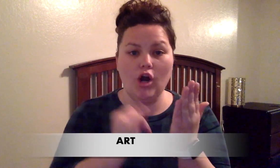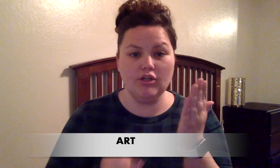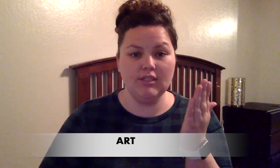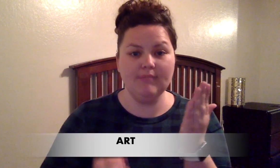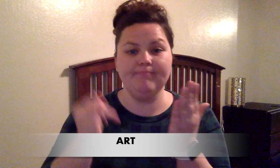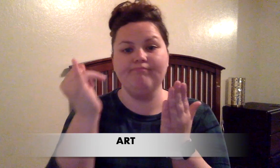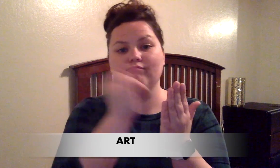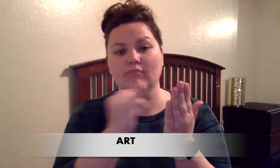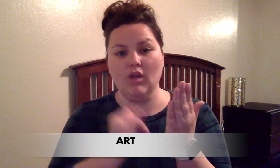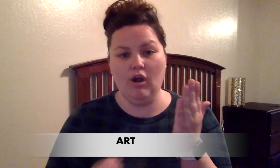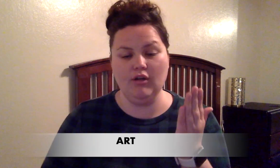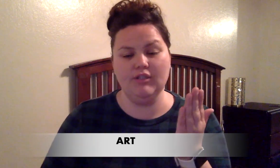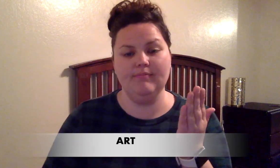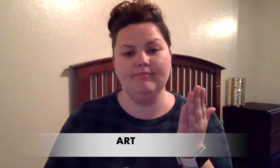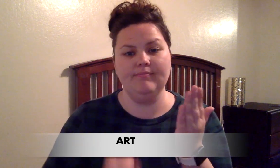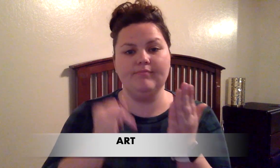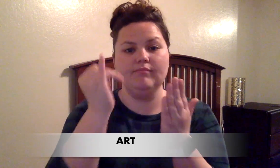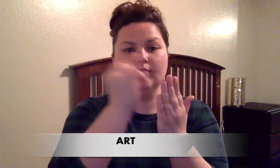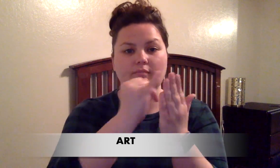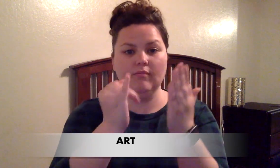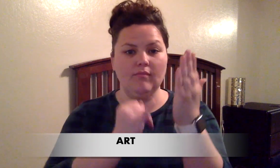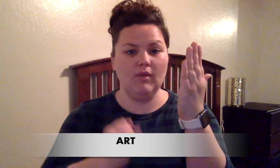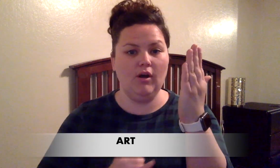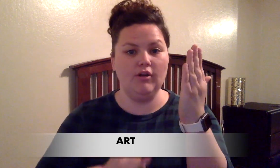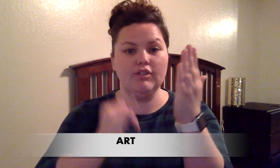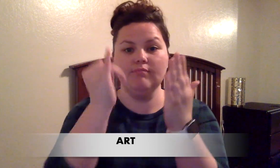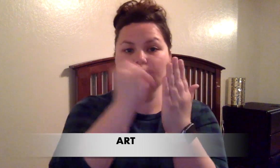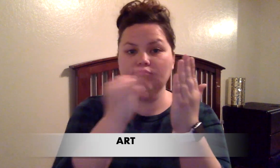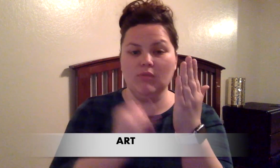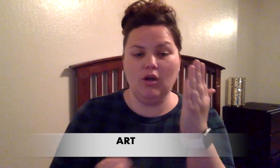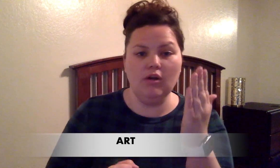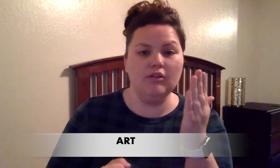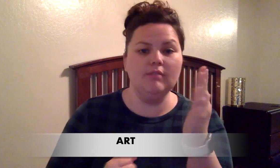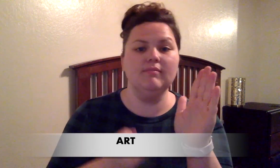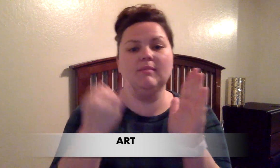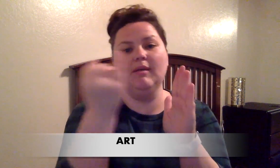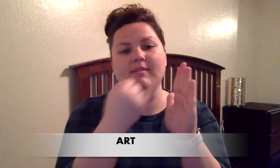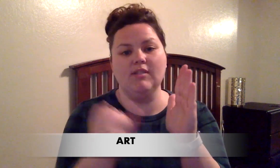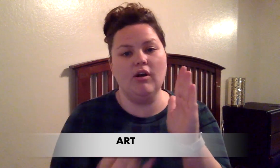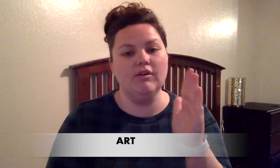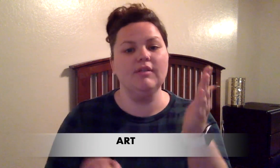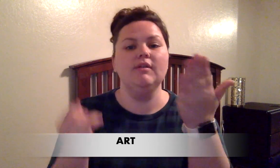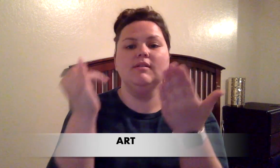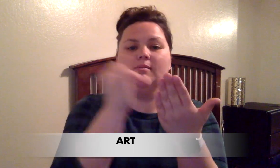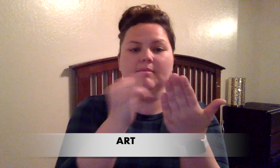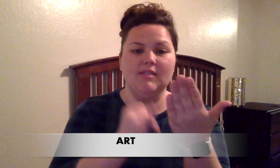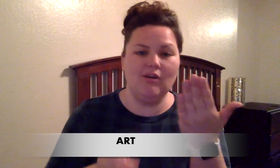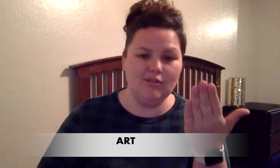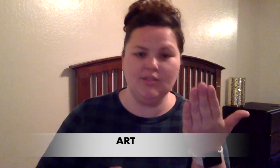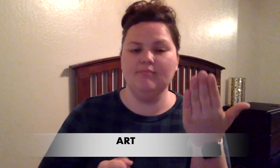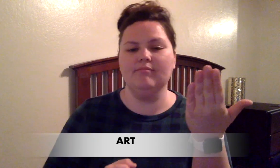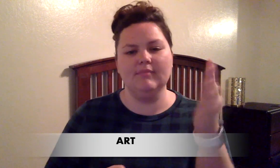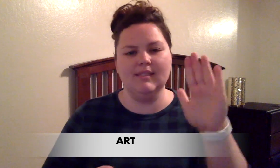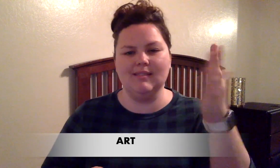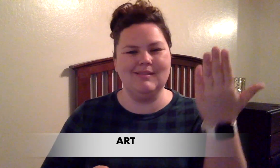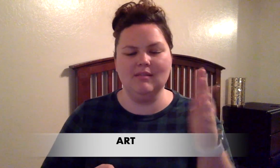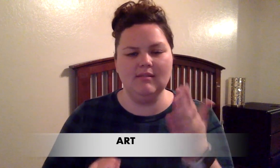Art, art, art, art. Sometimes it's art, sometimes it's art. This isn't